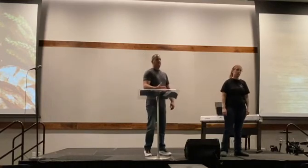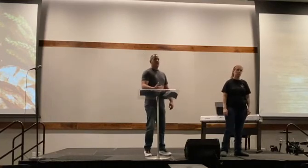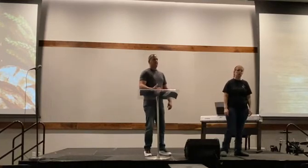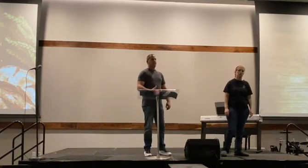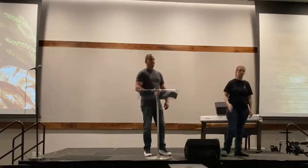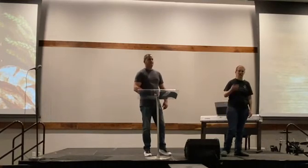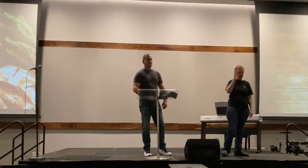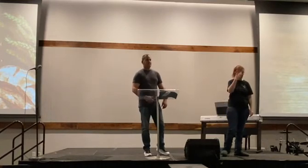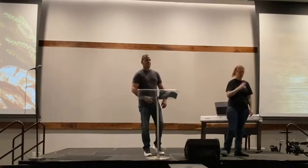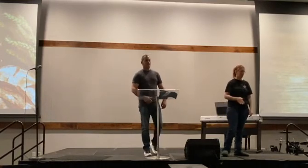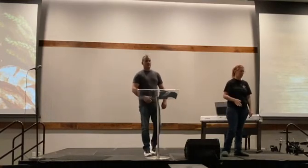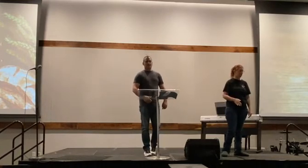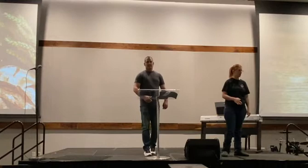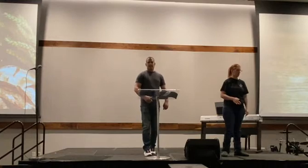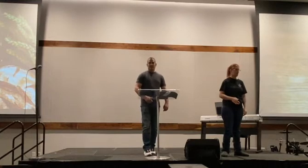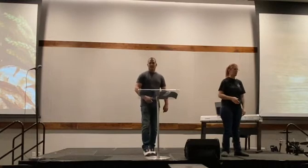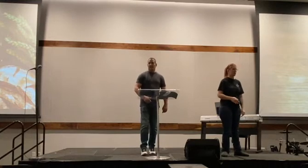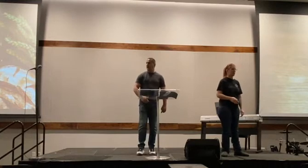Never.